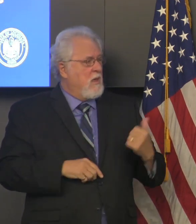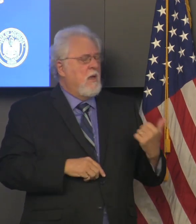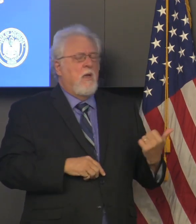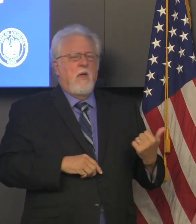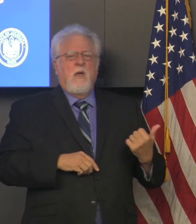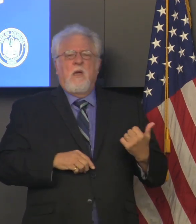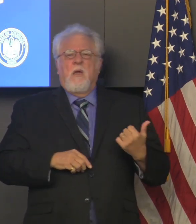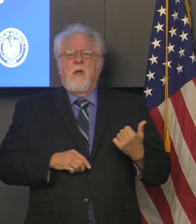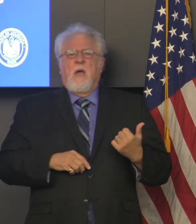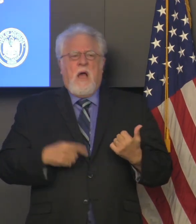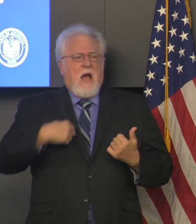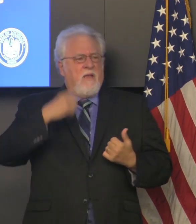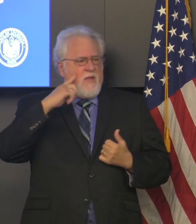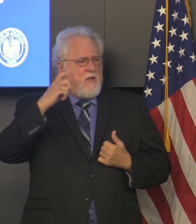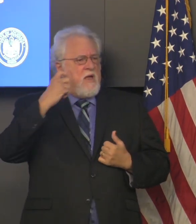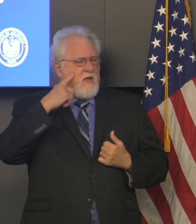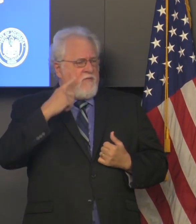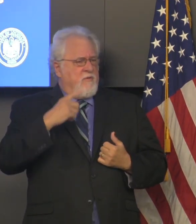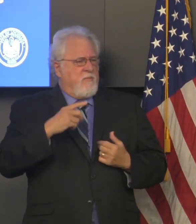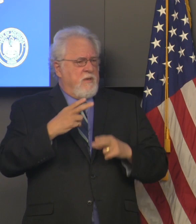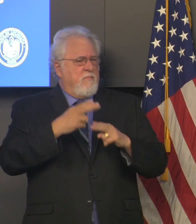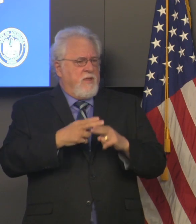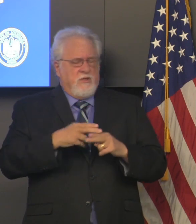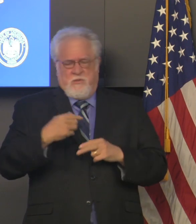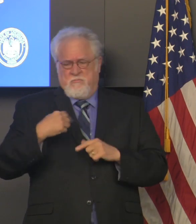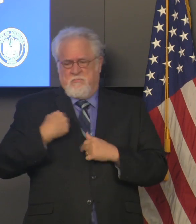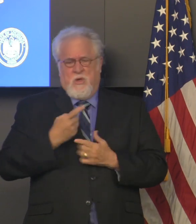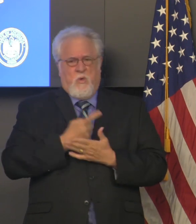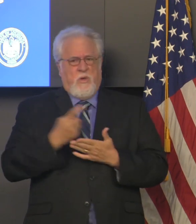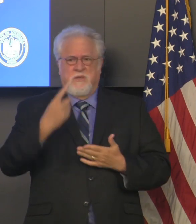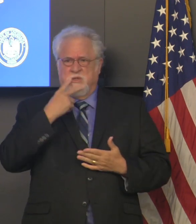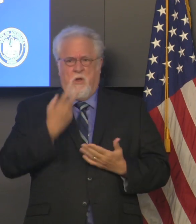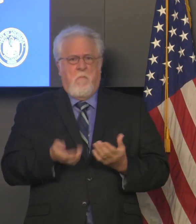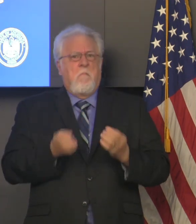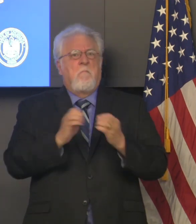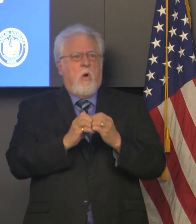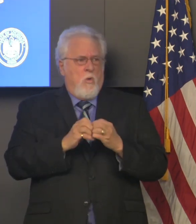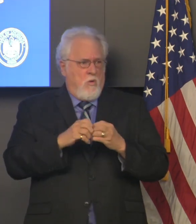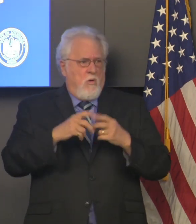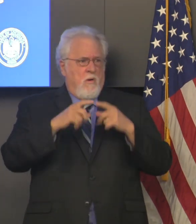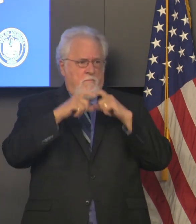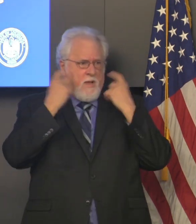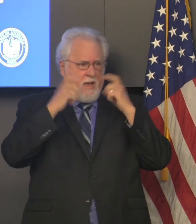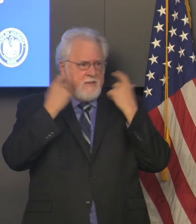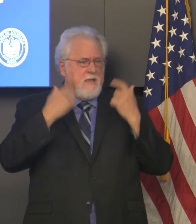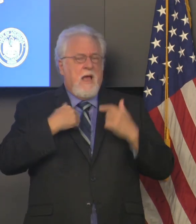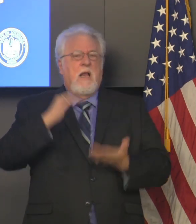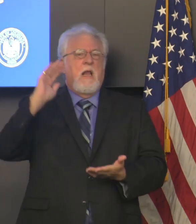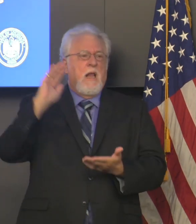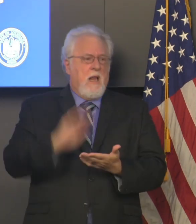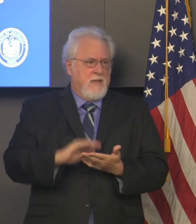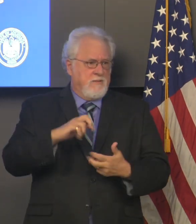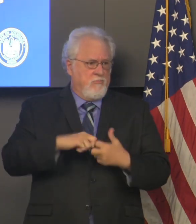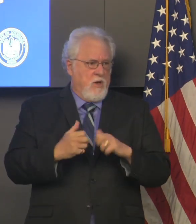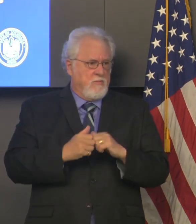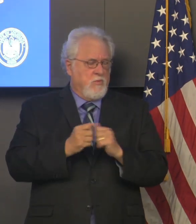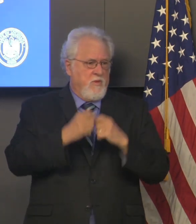so and I think the governor alluded to this. Over the last week, we've seen more mask wearing. We've had a lot less mask